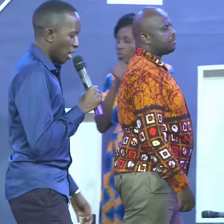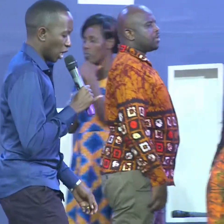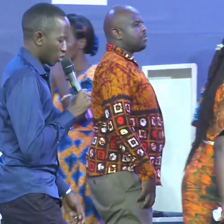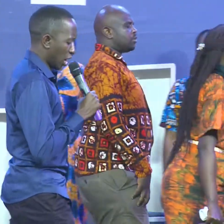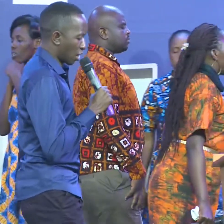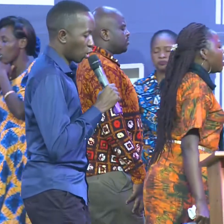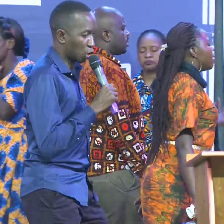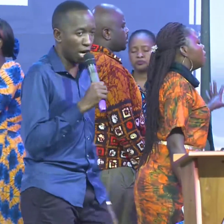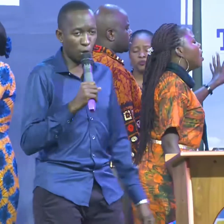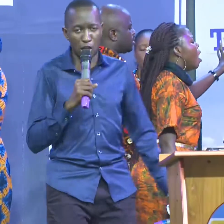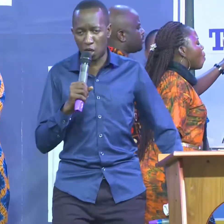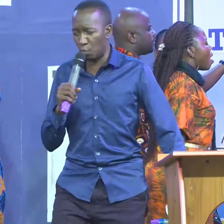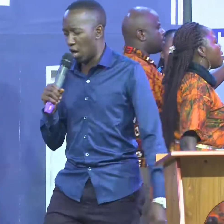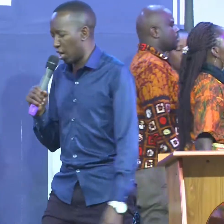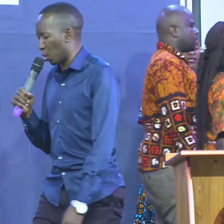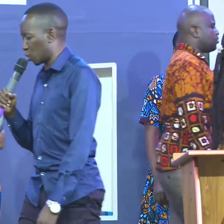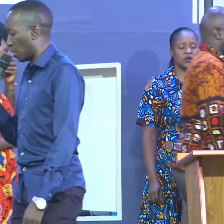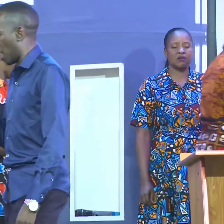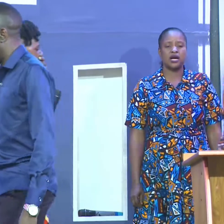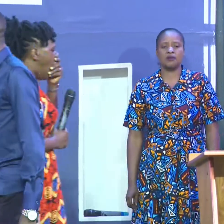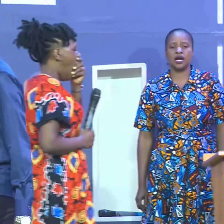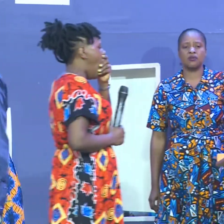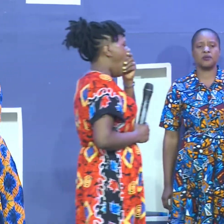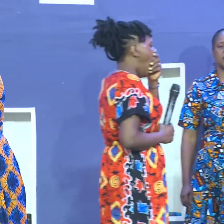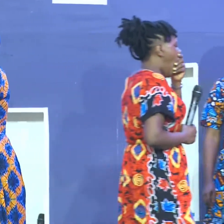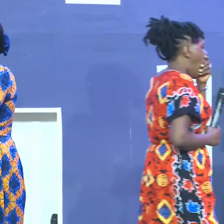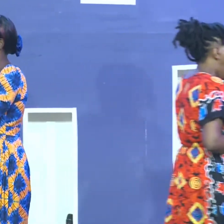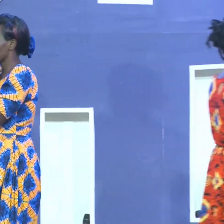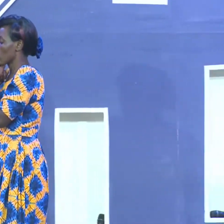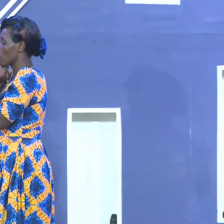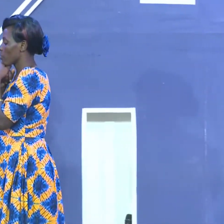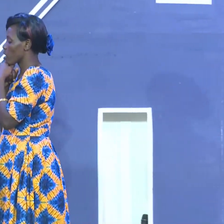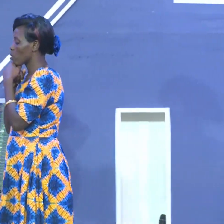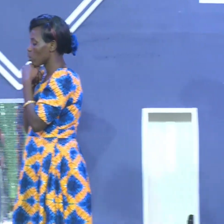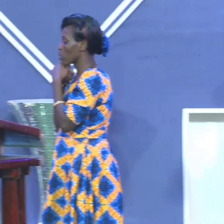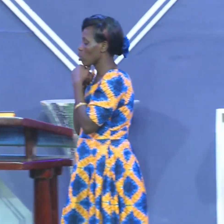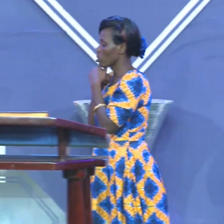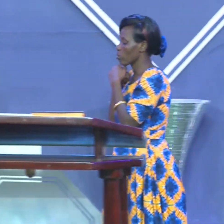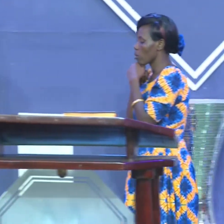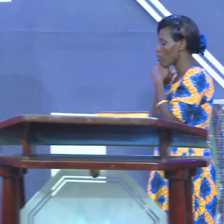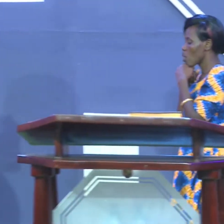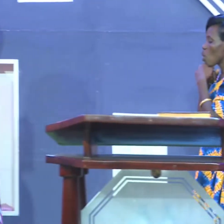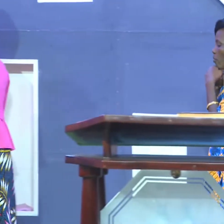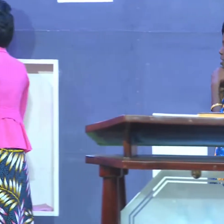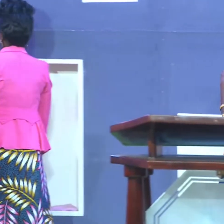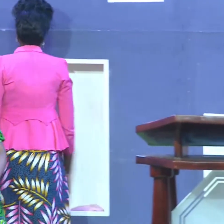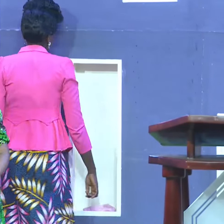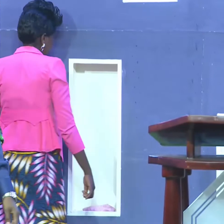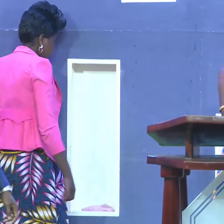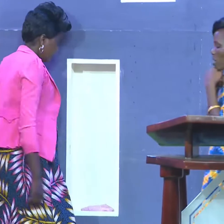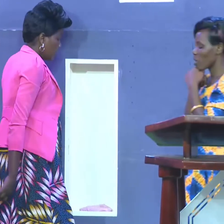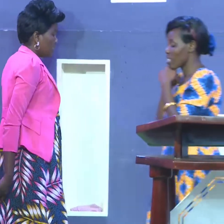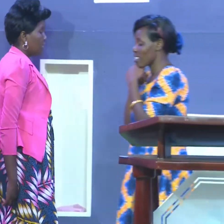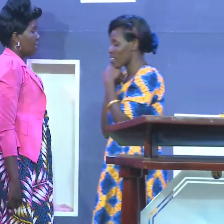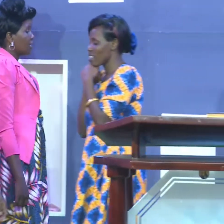Owae Kasera kakutambula tambula ngabo saba Bogama mukama ngabwe tambula Bwenti bwentambula kufa